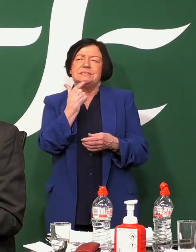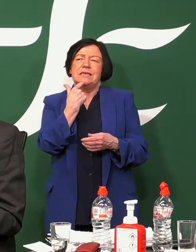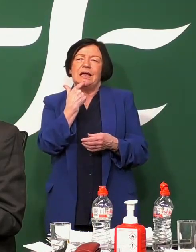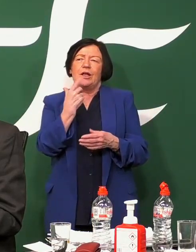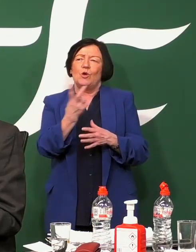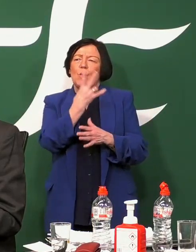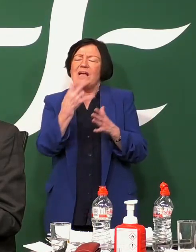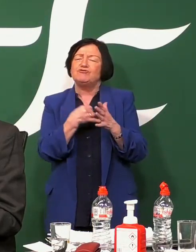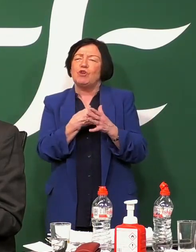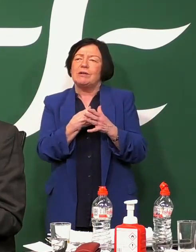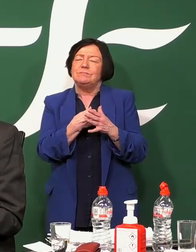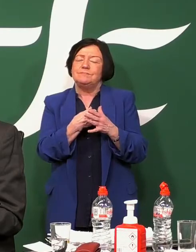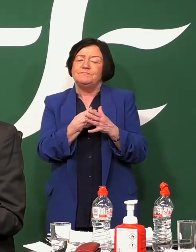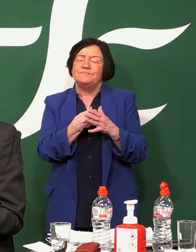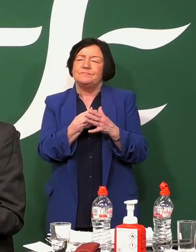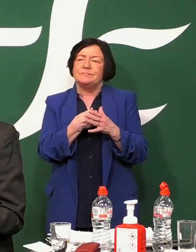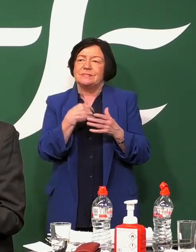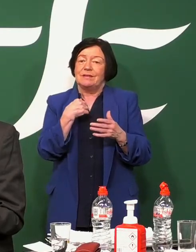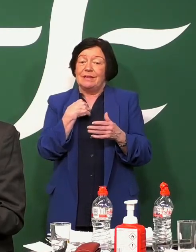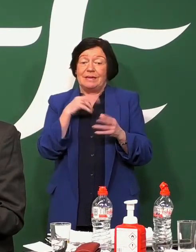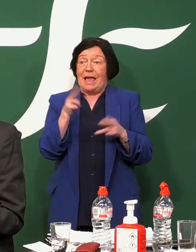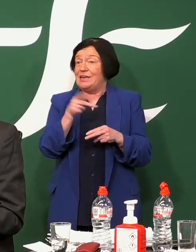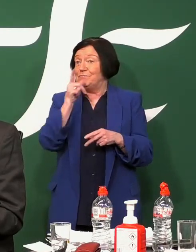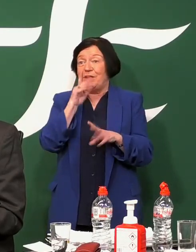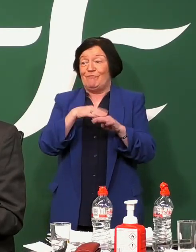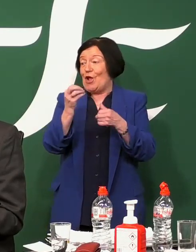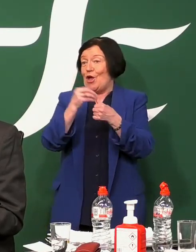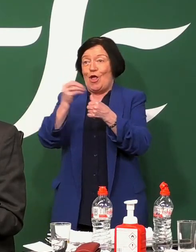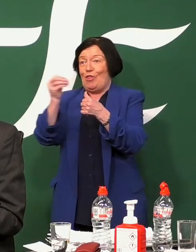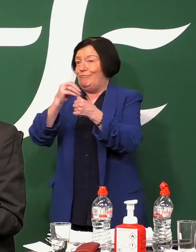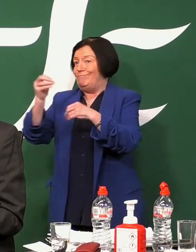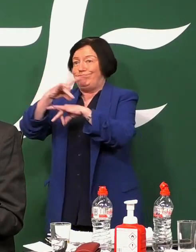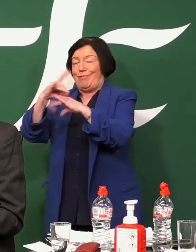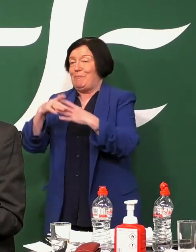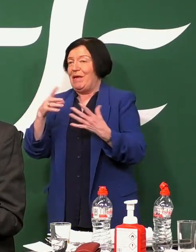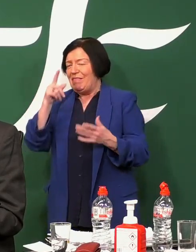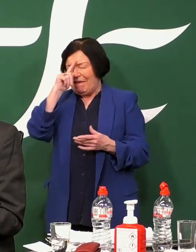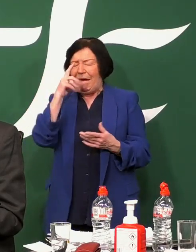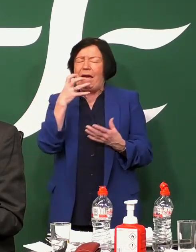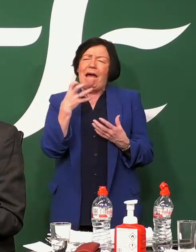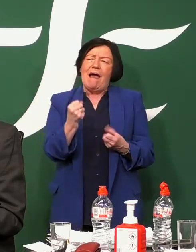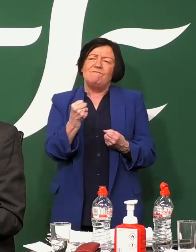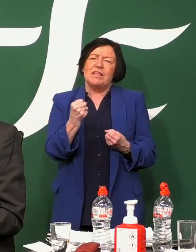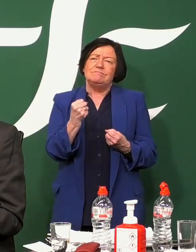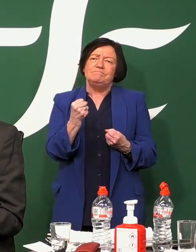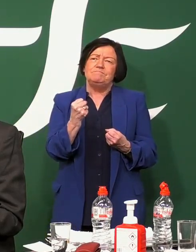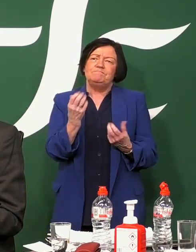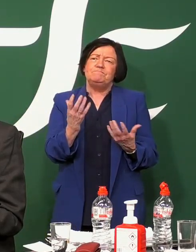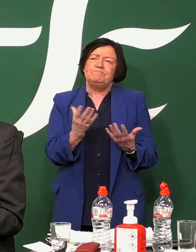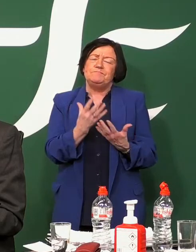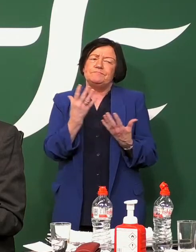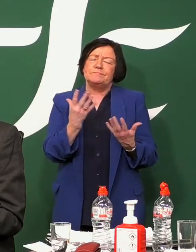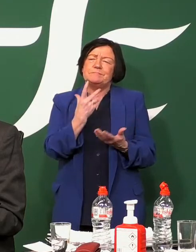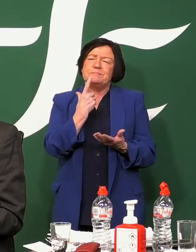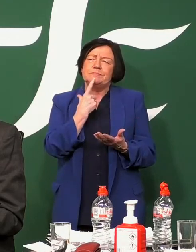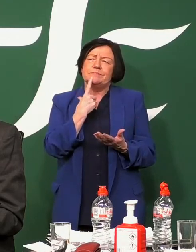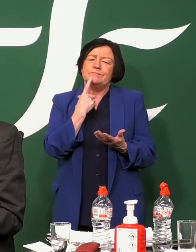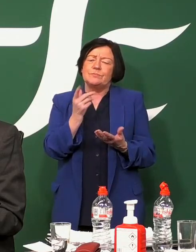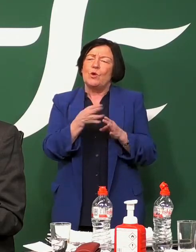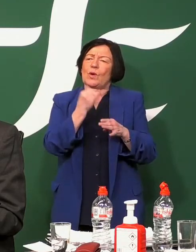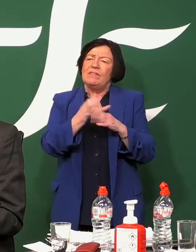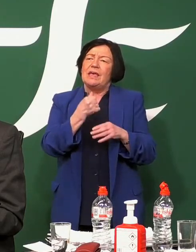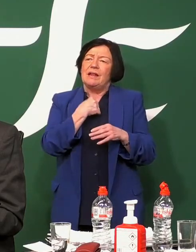second question, I can't really speak to other places. I think there has been within